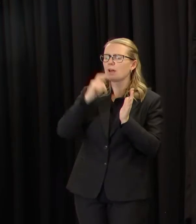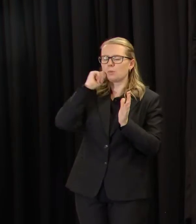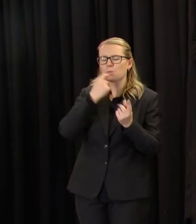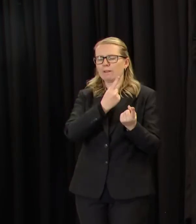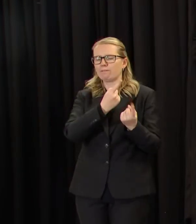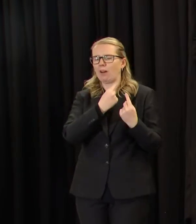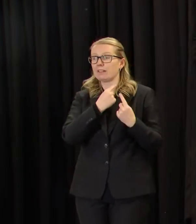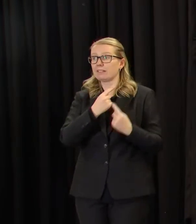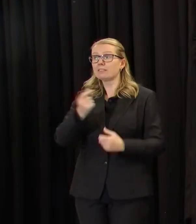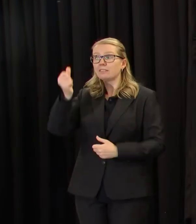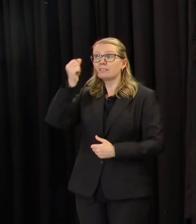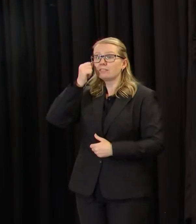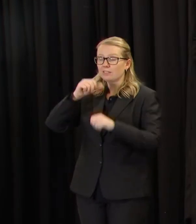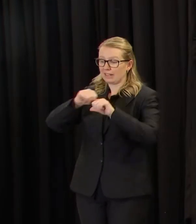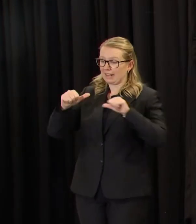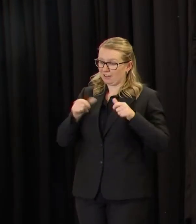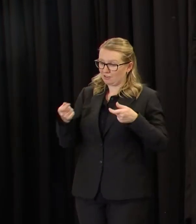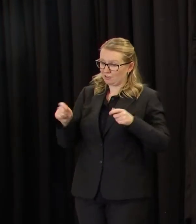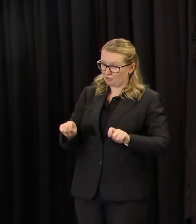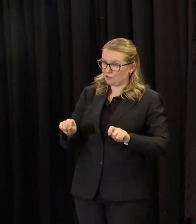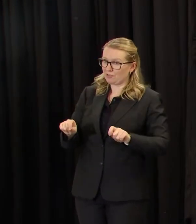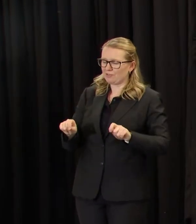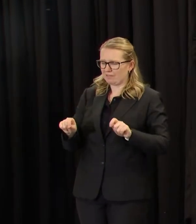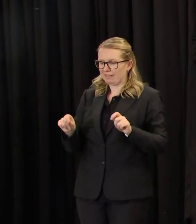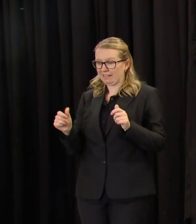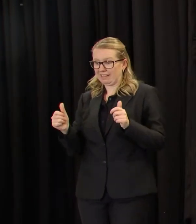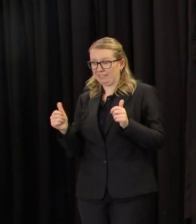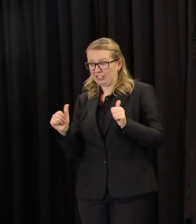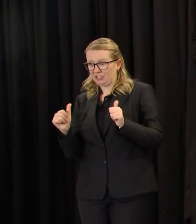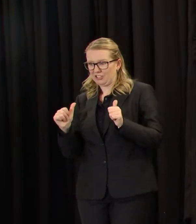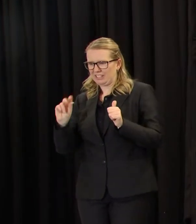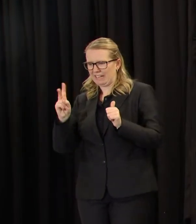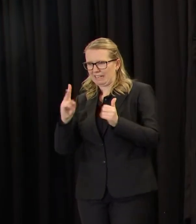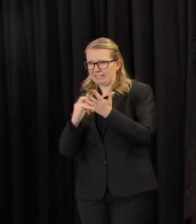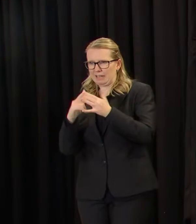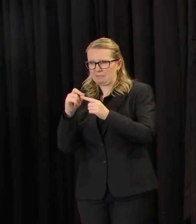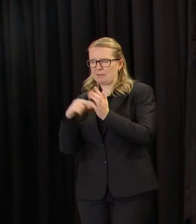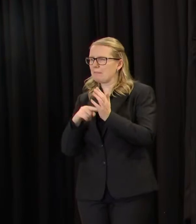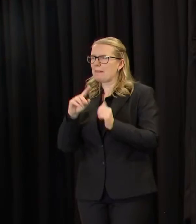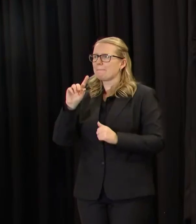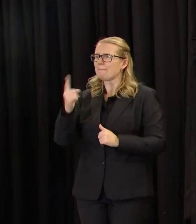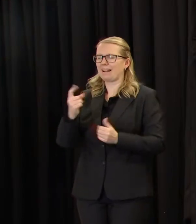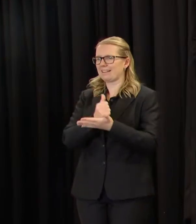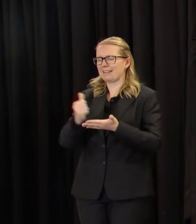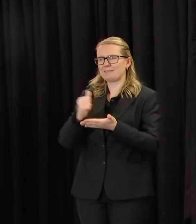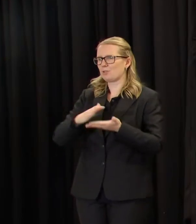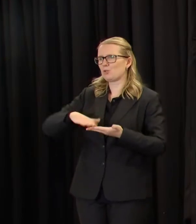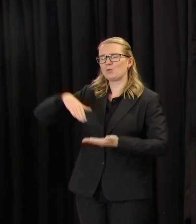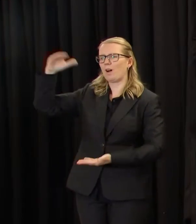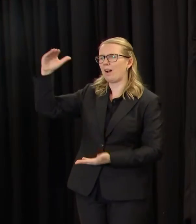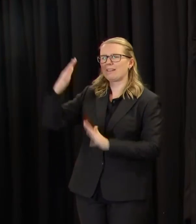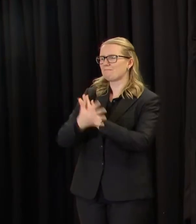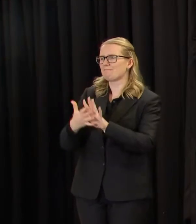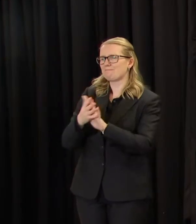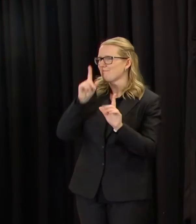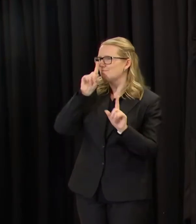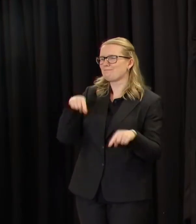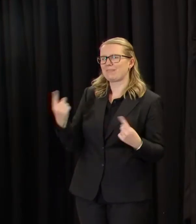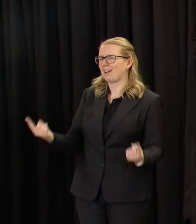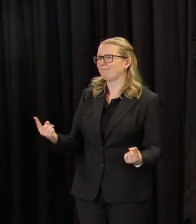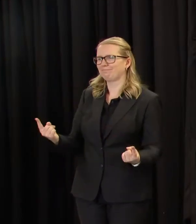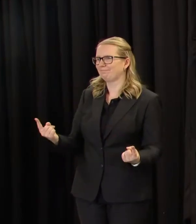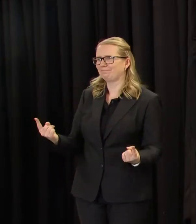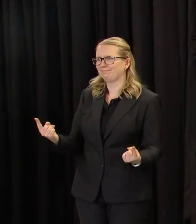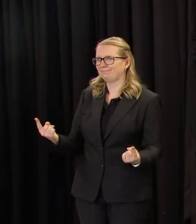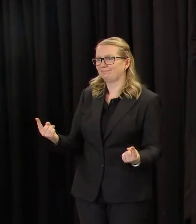end formally later in the week. We're going to have to make some further decisions. These numbers are too high. We are still... The question gets